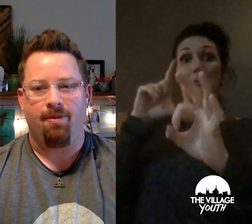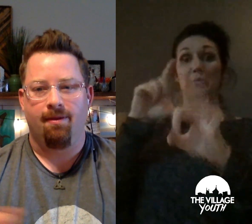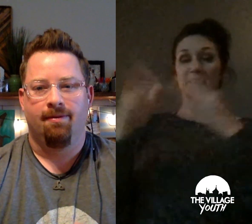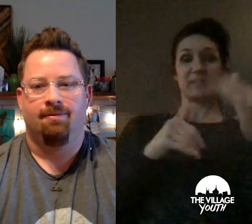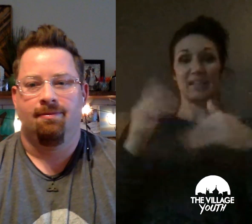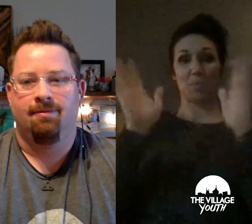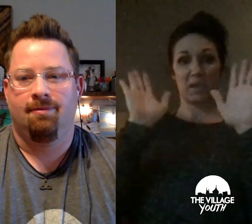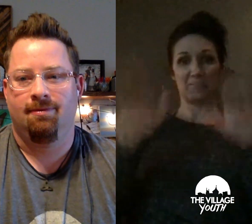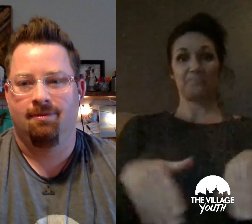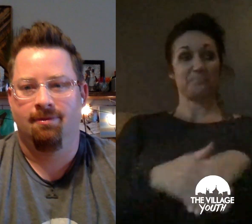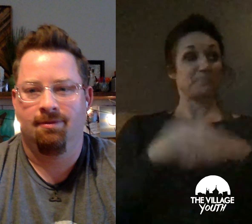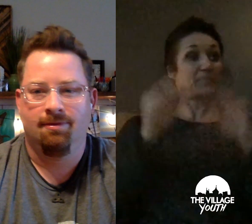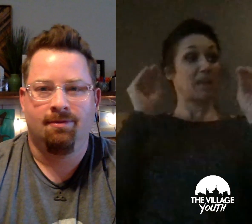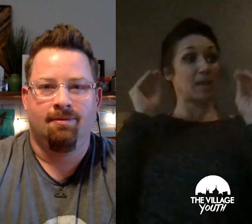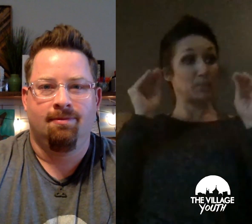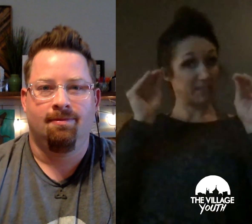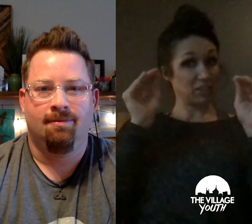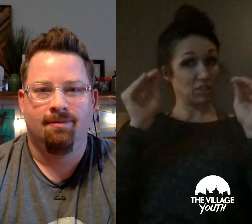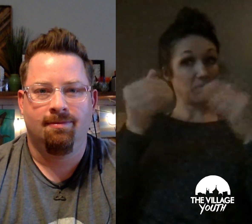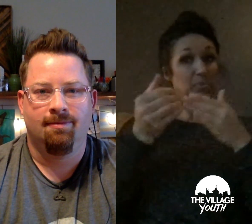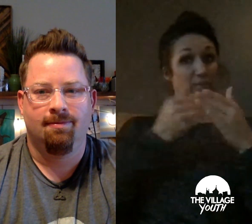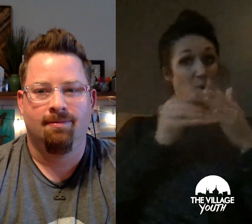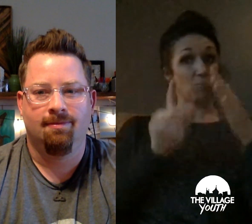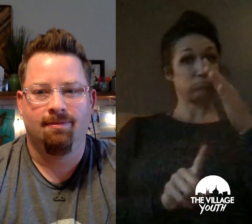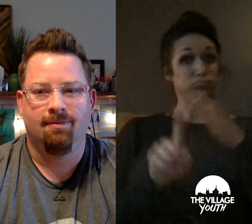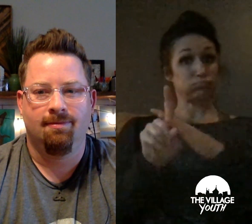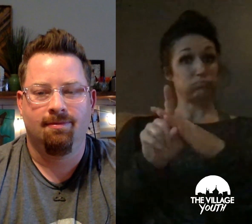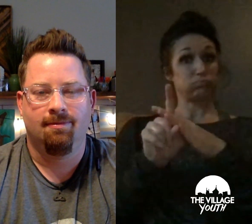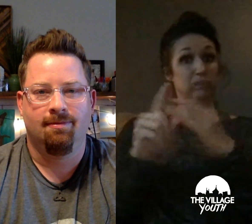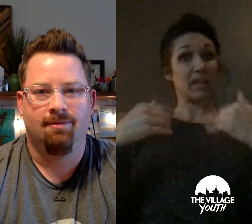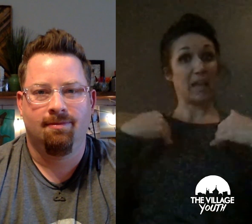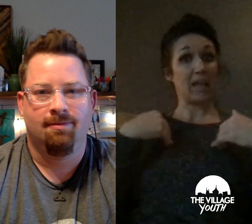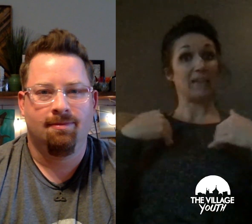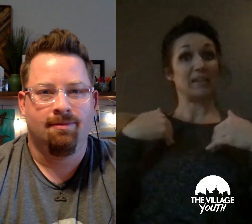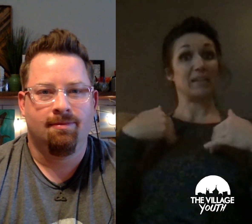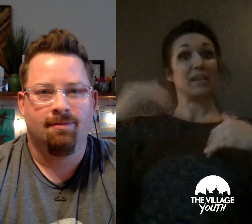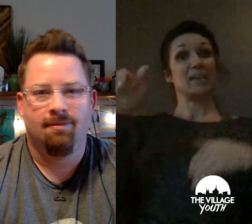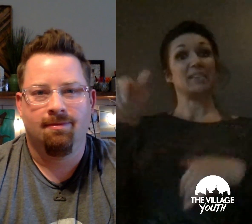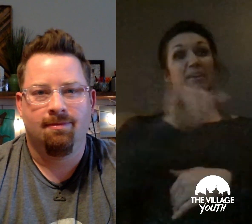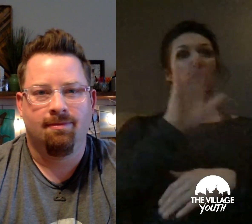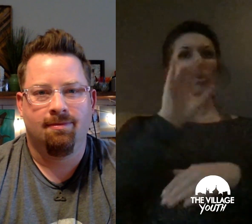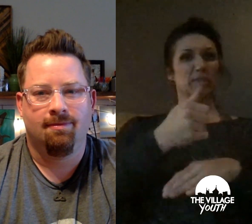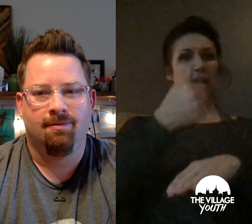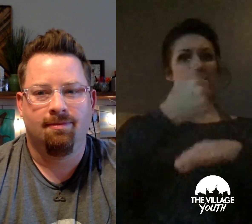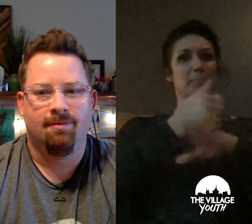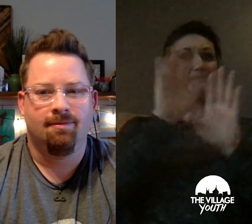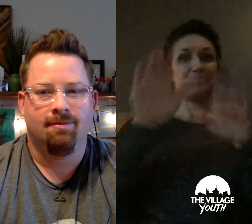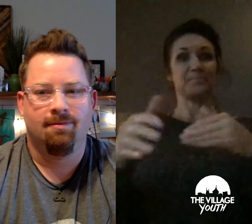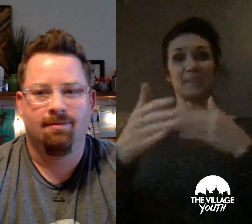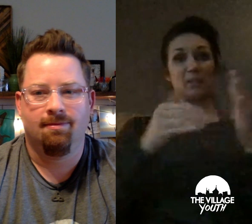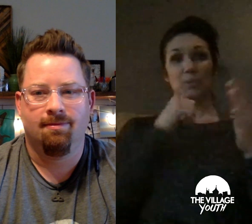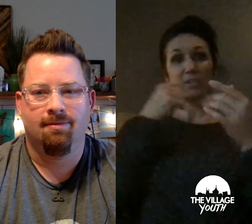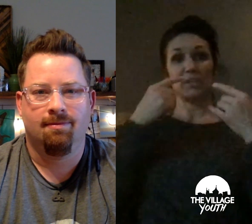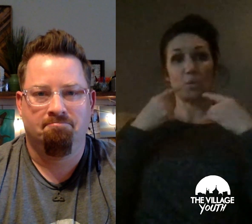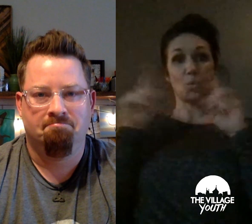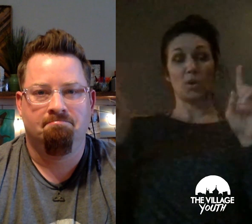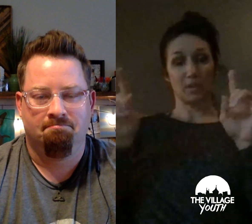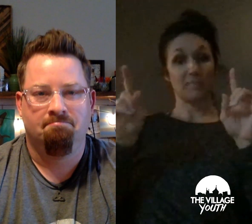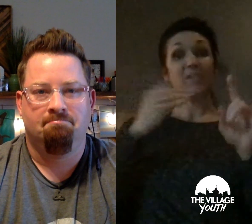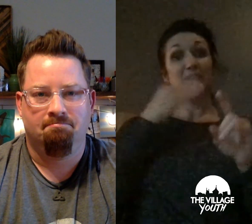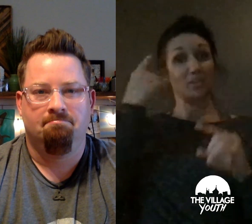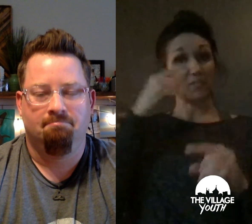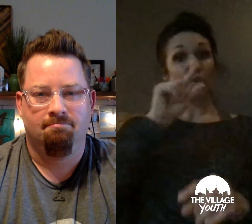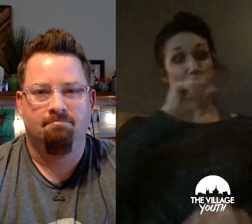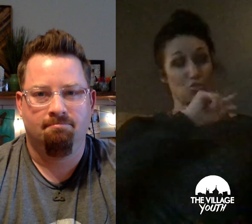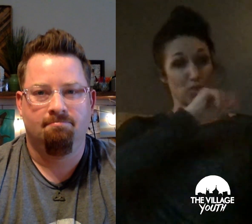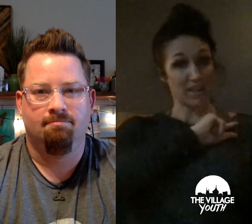Anyway, I was teaching before I came here and I had kind of a similar setup. And then, anyway, didn't work out quite. So thanks for your grace.